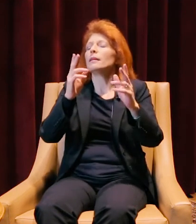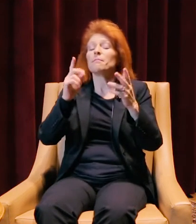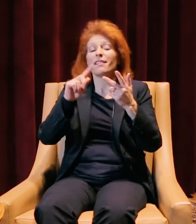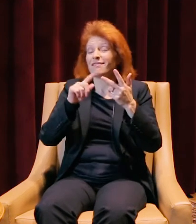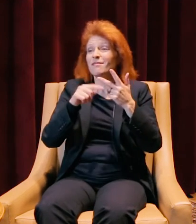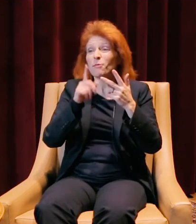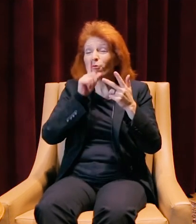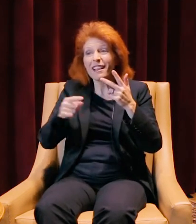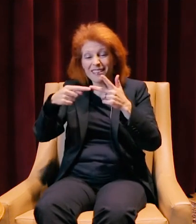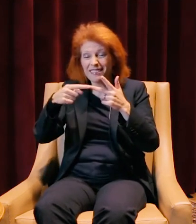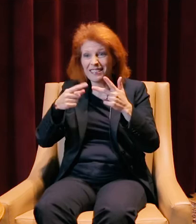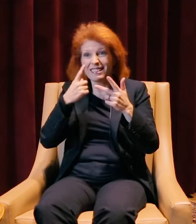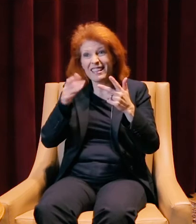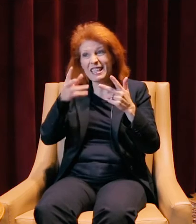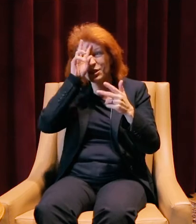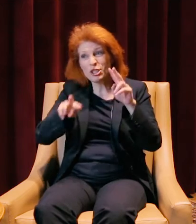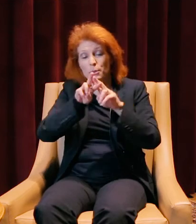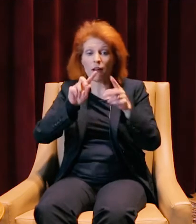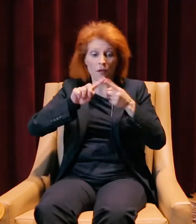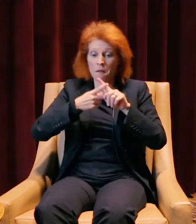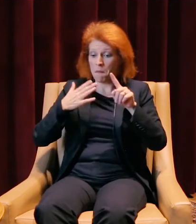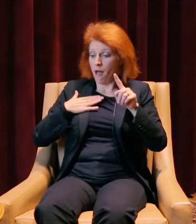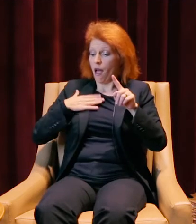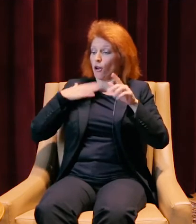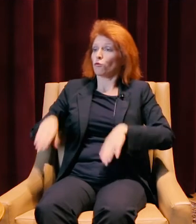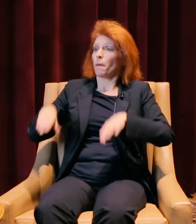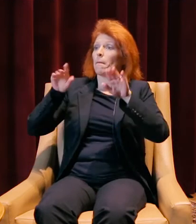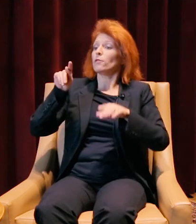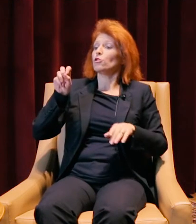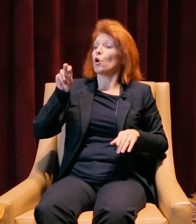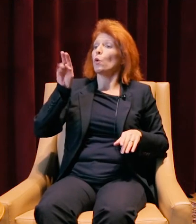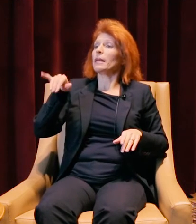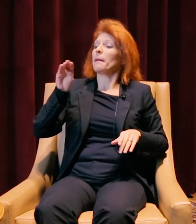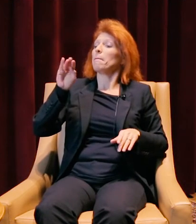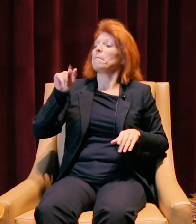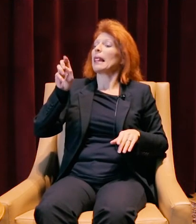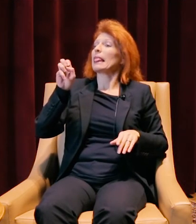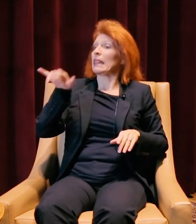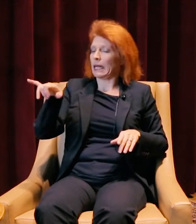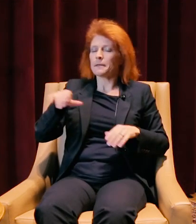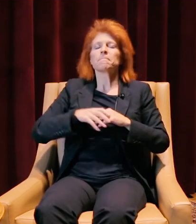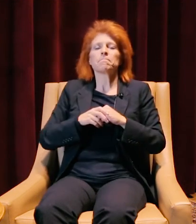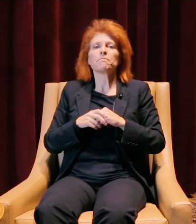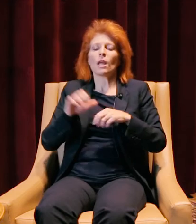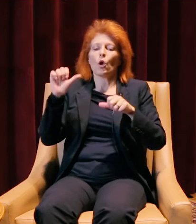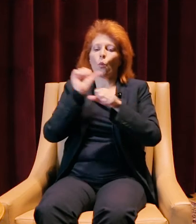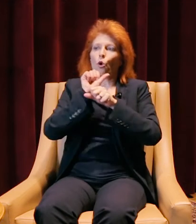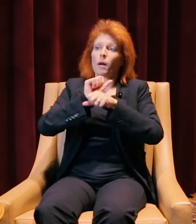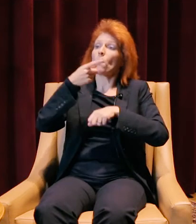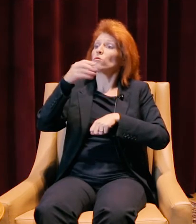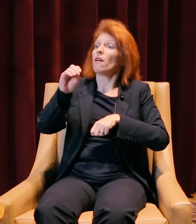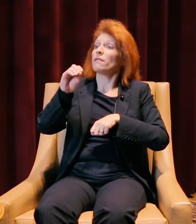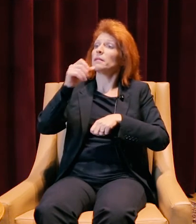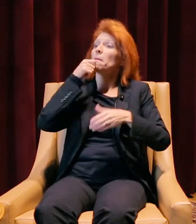something kind of stupid. A friend of mine that I grew up with, his name is Tony Mealy. Tony worked in the post